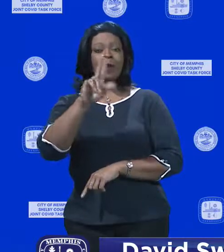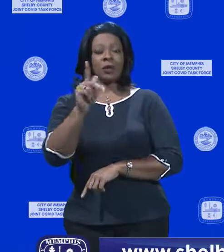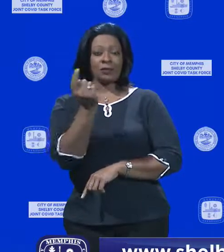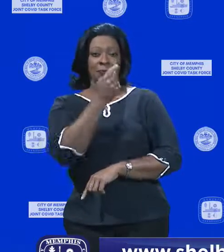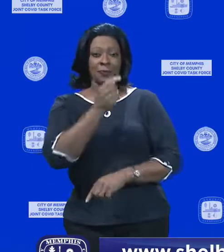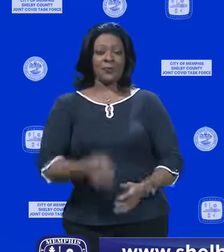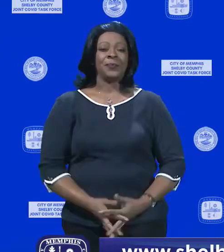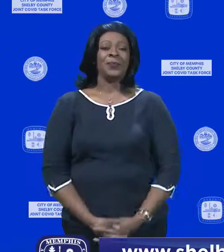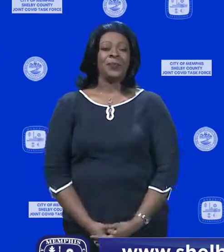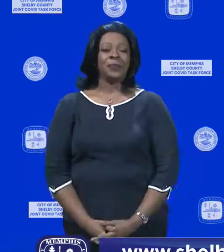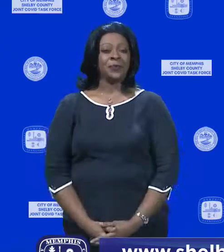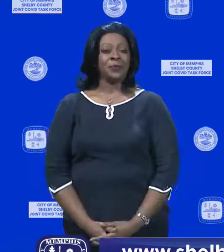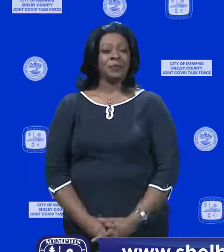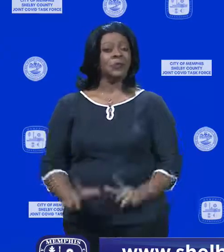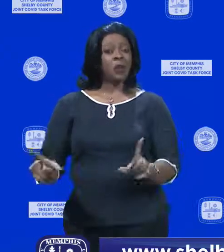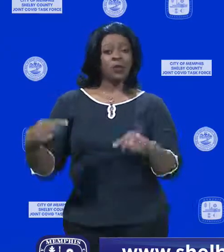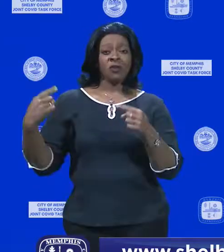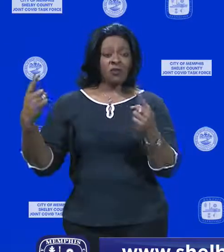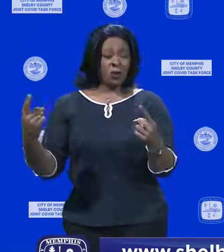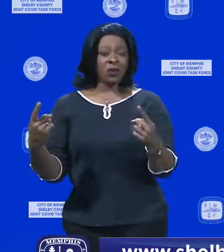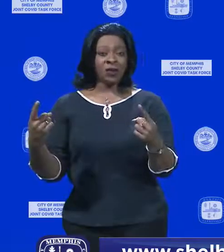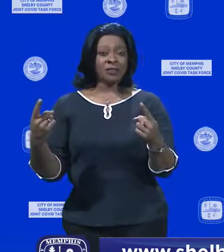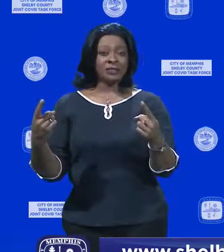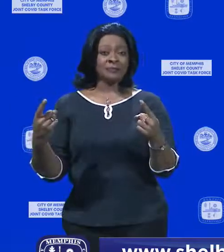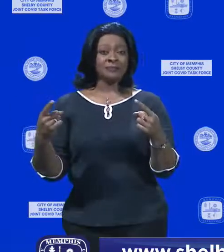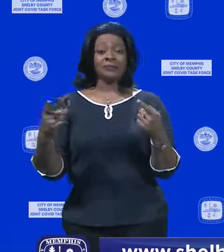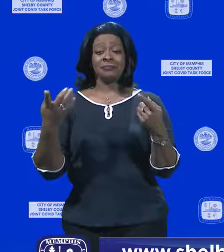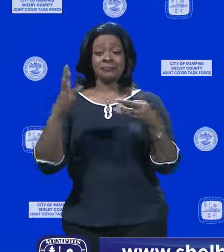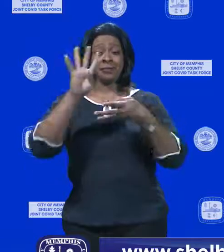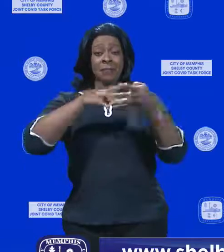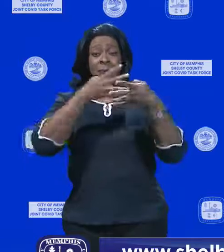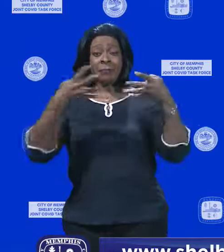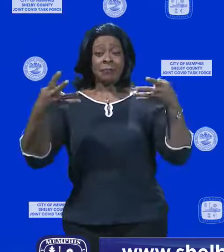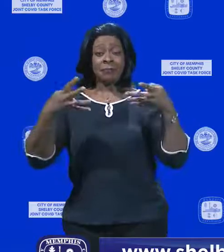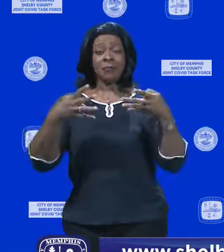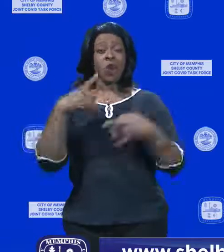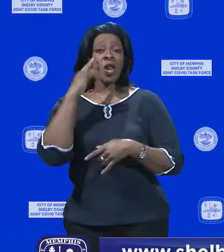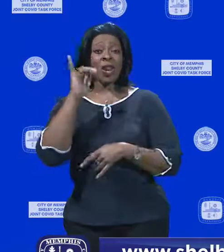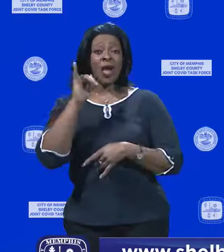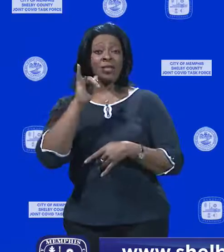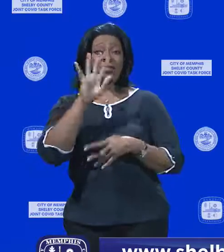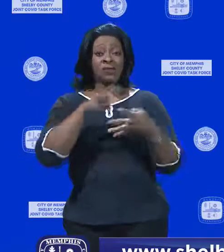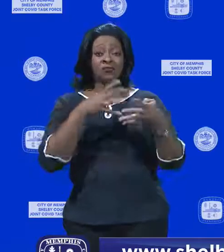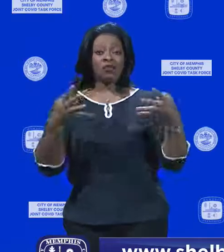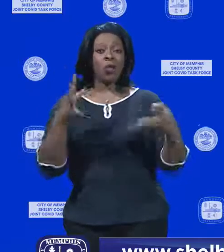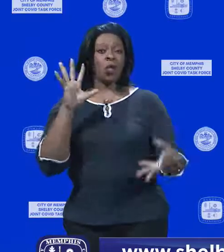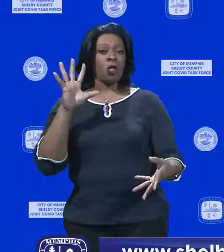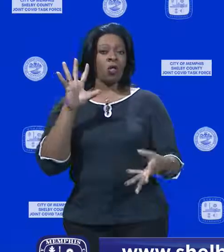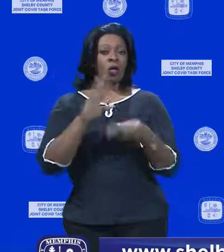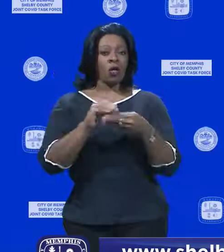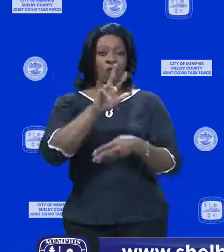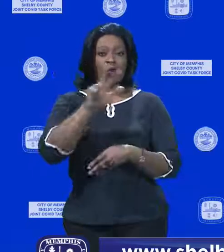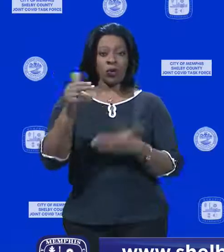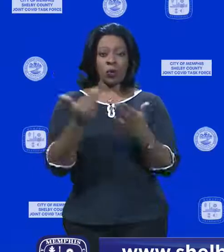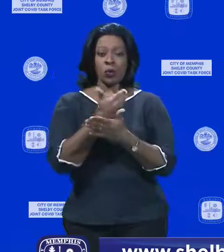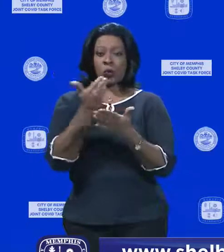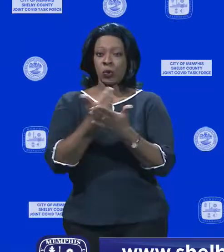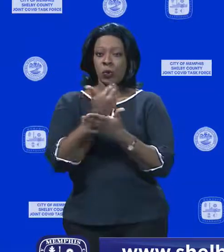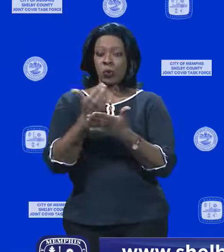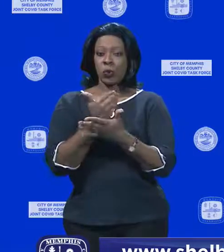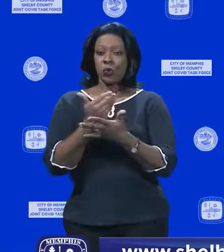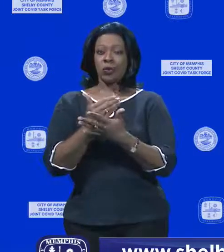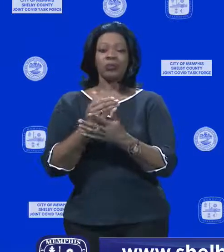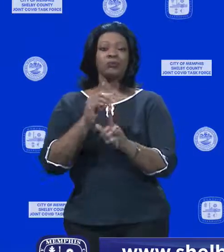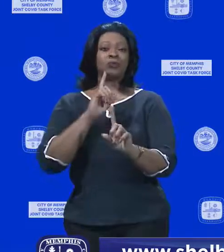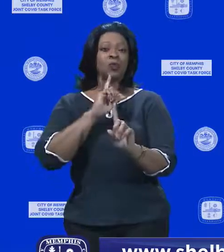Arkansas. As far as key metrics, we had 33 new cases reported yesterday, and over the